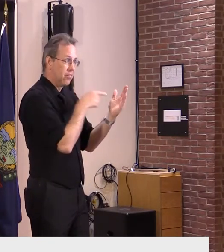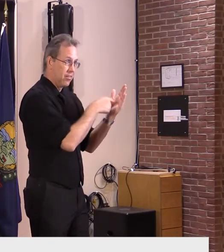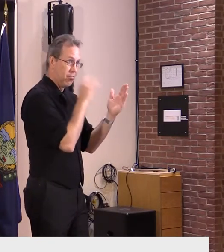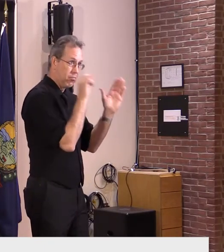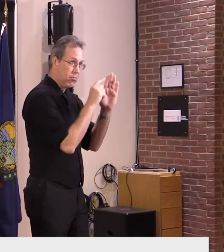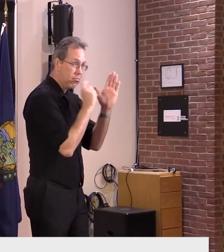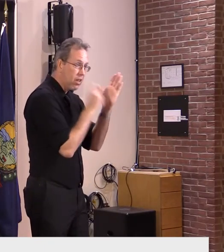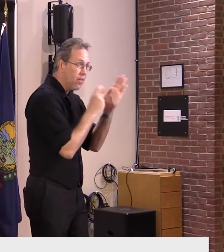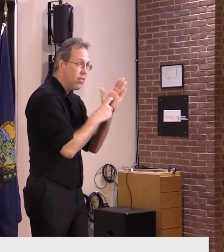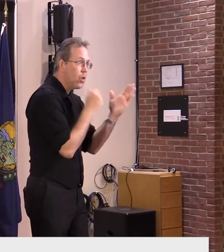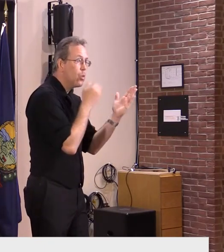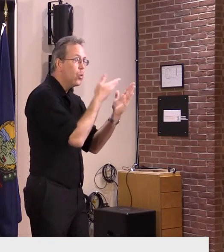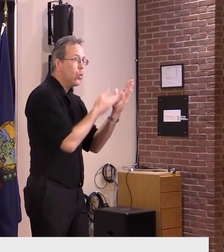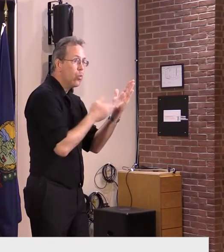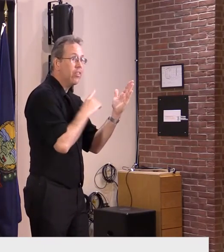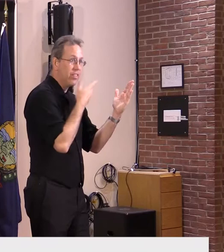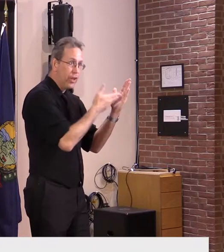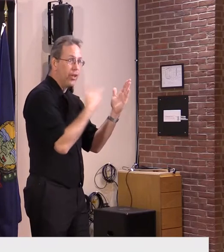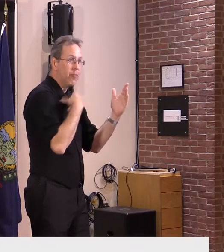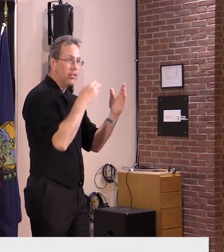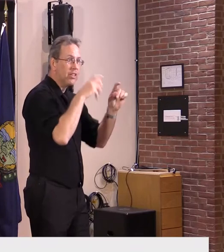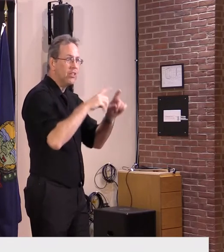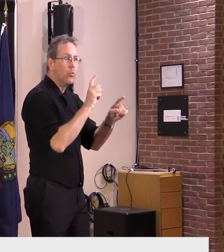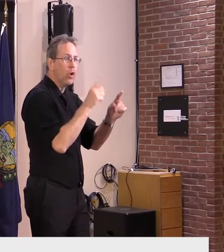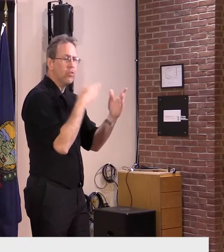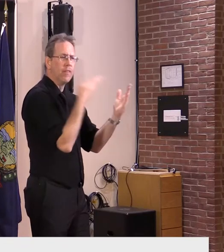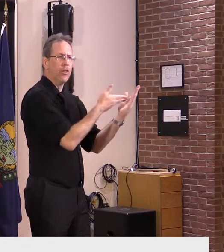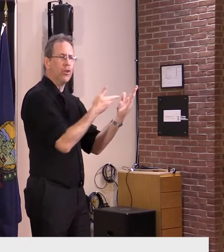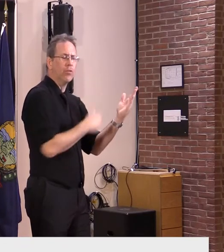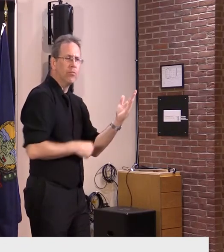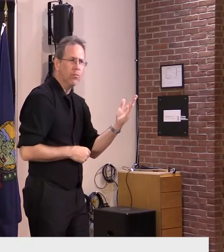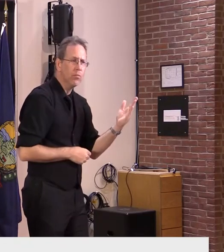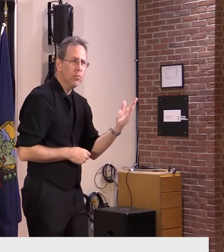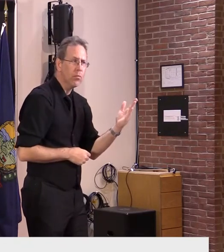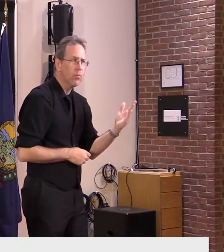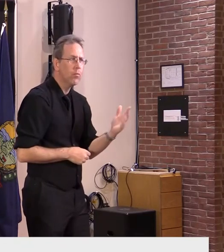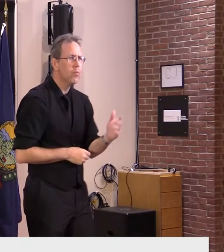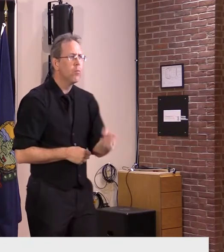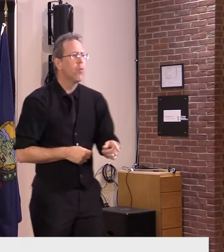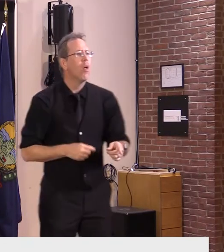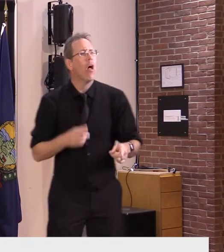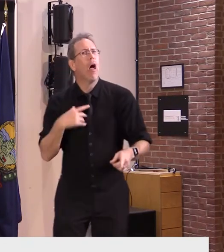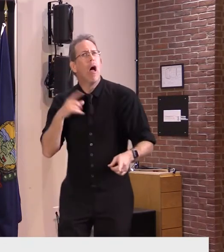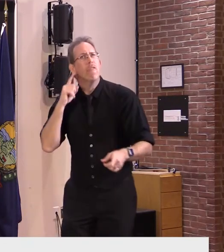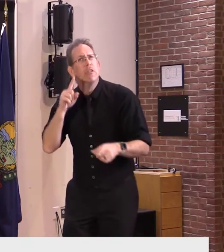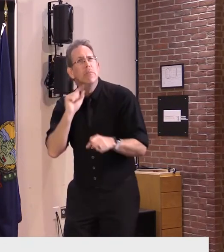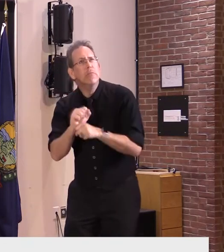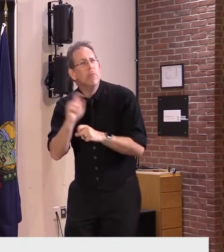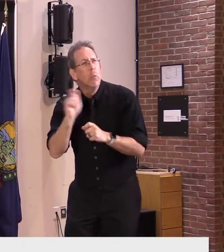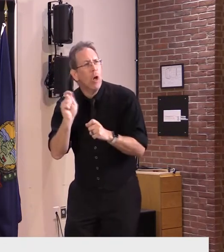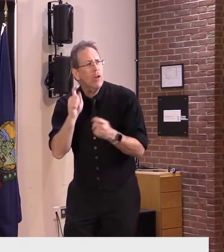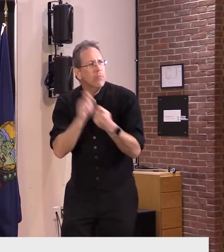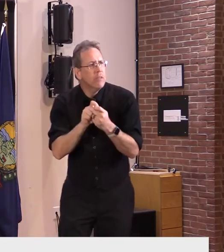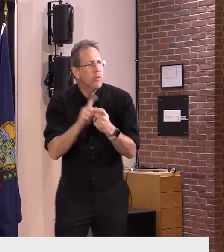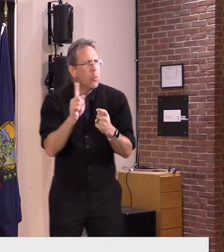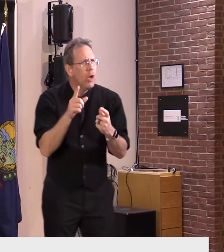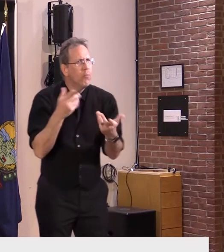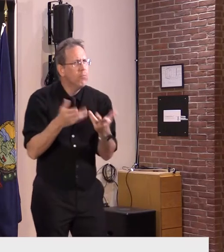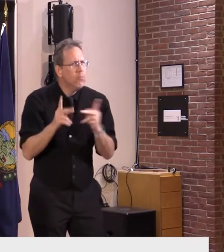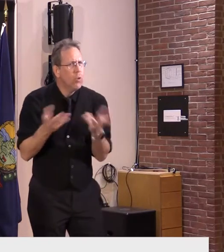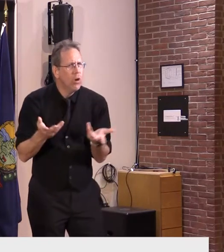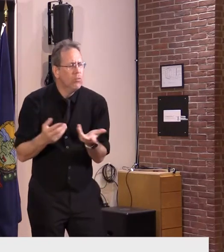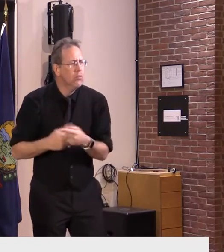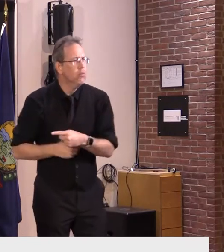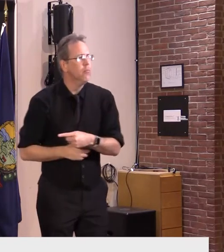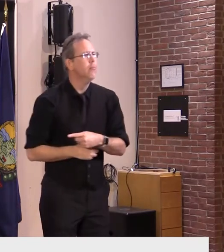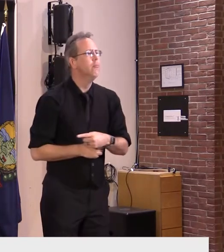testing that's available. Okay. I'm also wondering, you know, especially